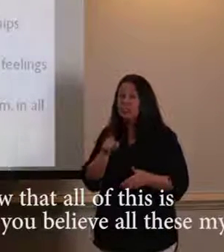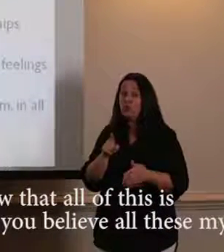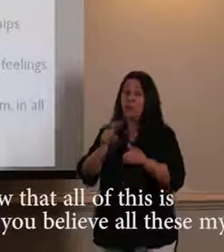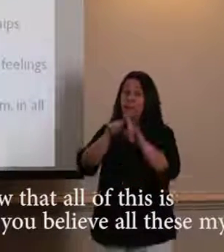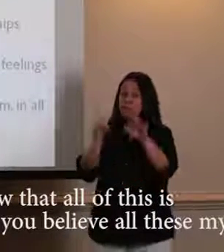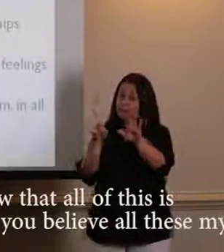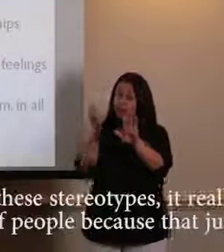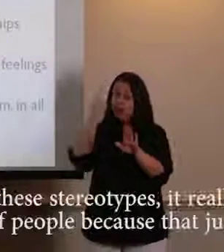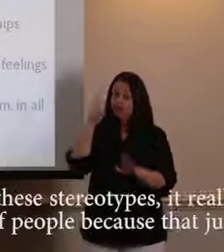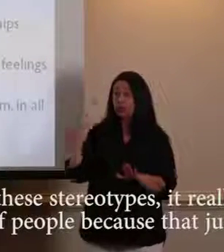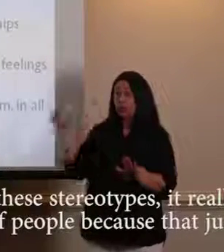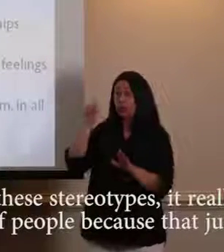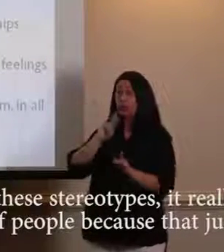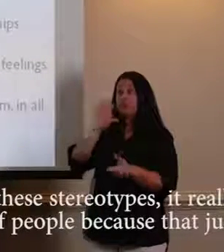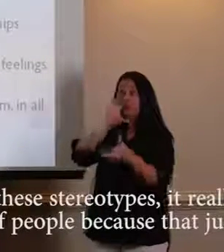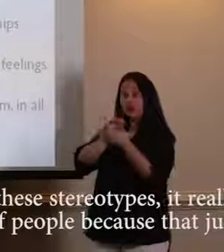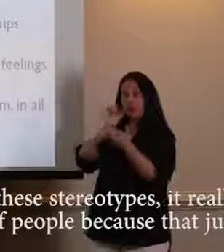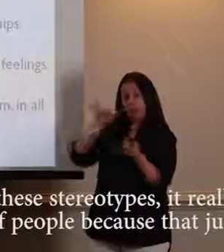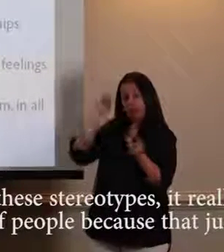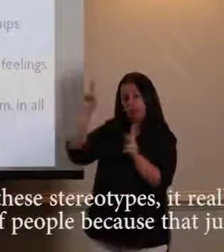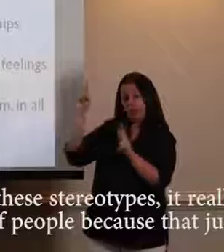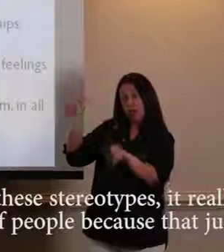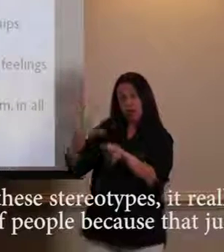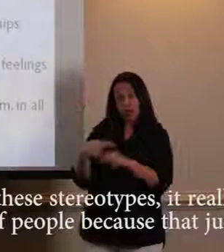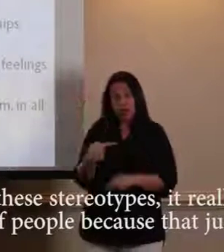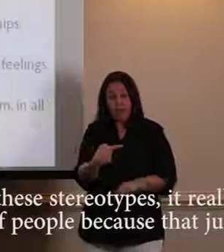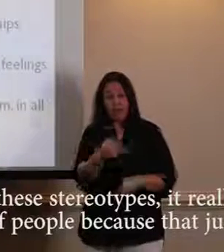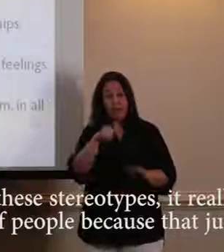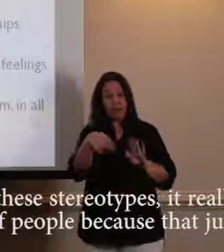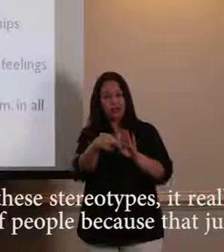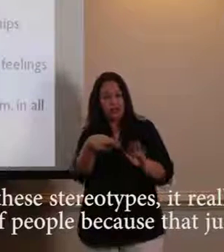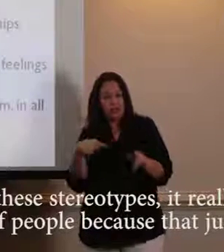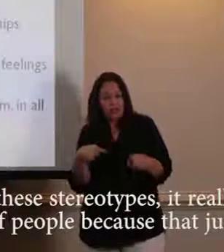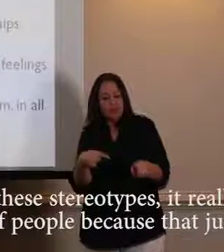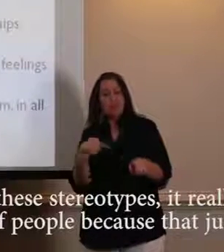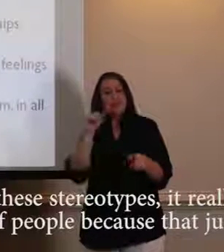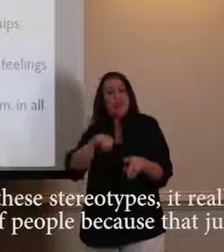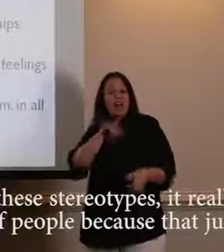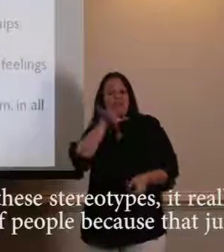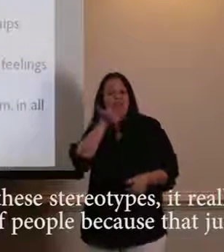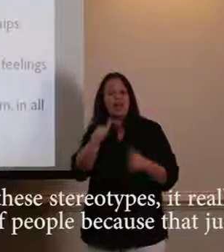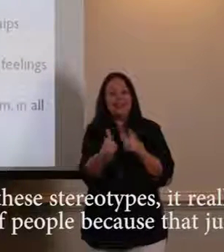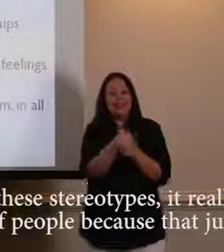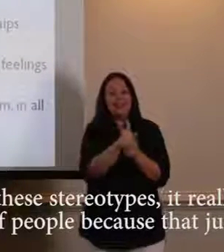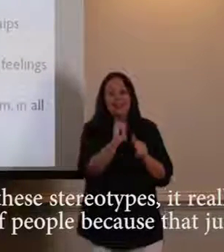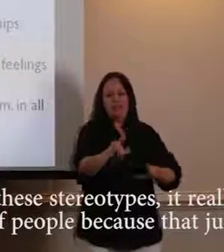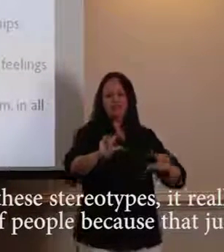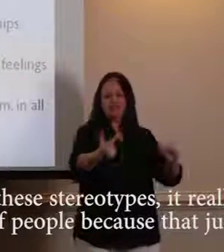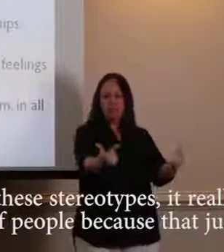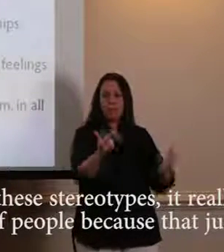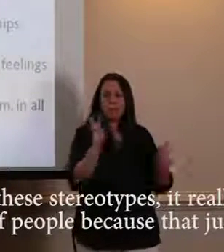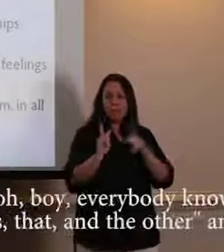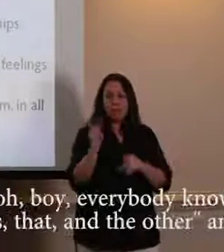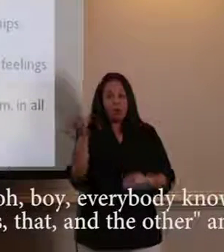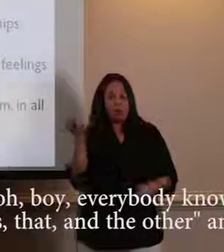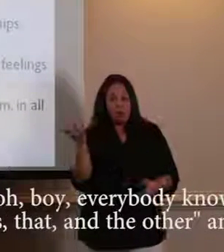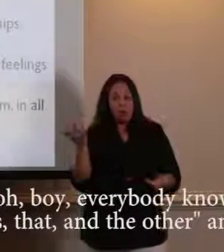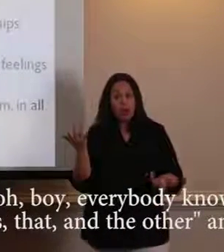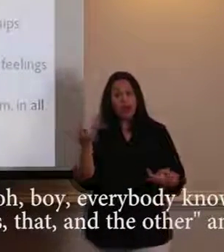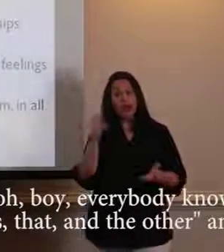all of these myths about a group of people and these stereotypes, it really, really endangers that group of people, because that just makes perpetrators